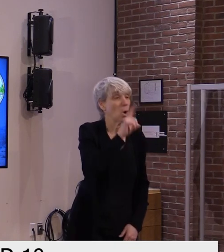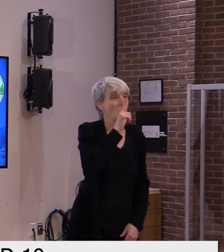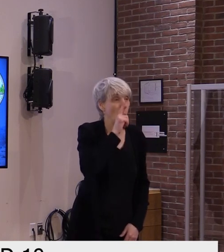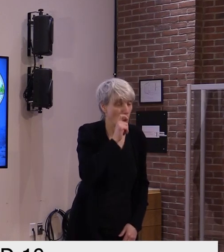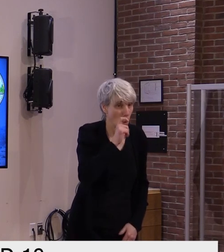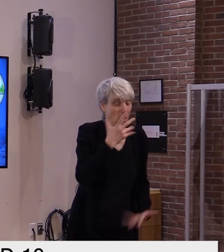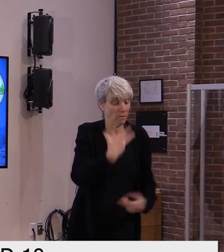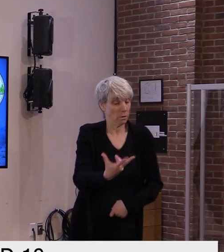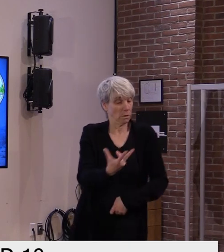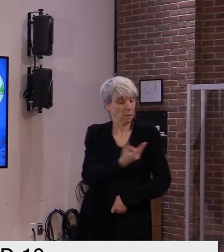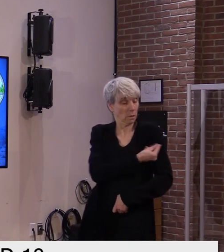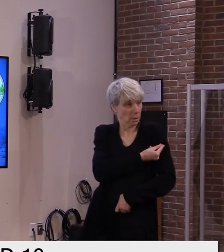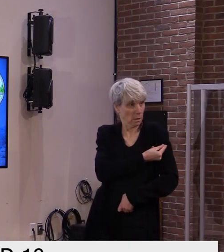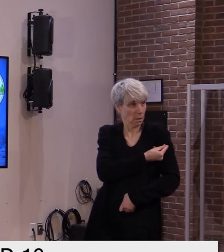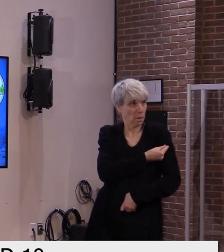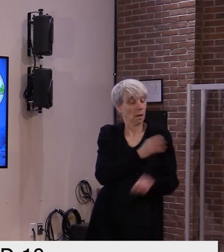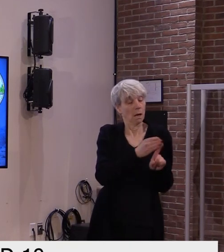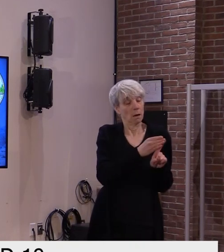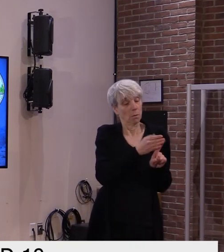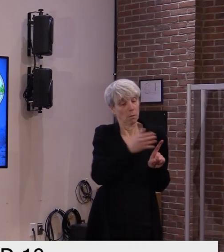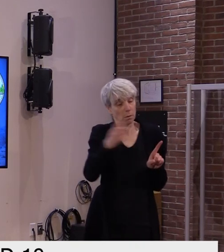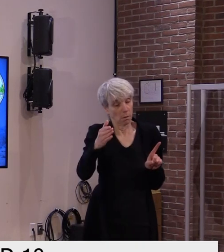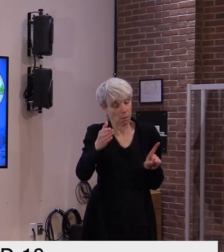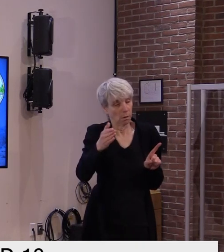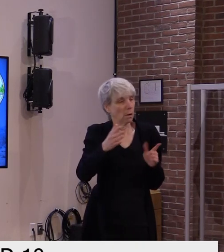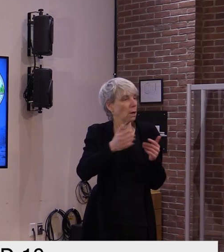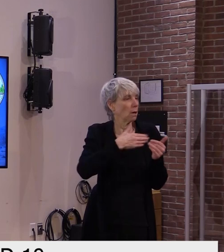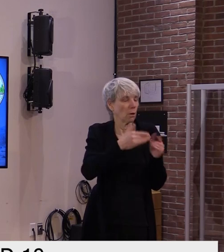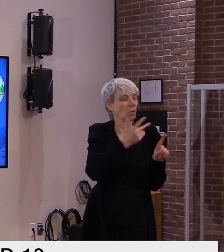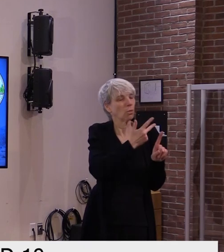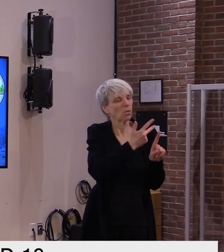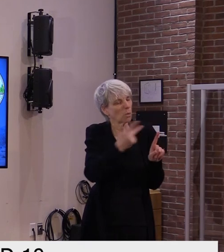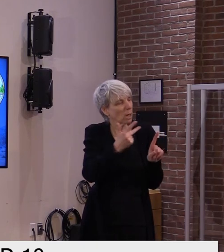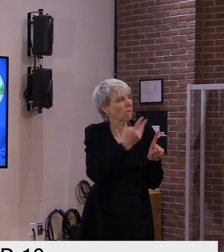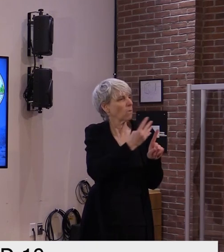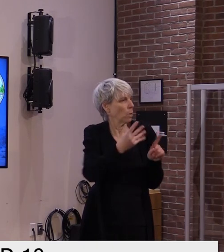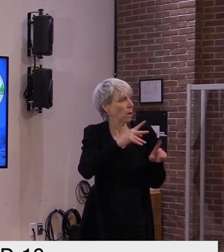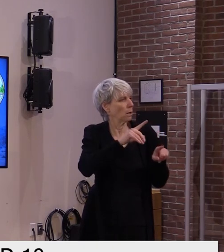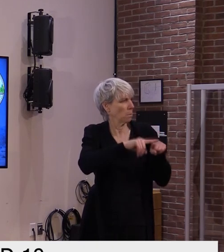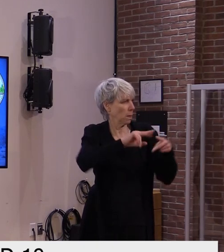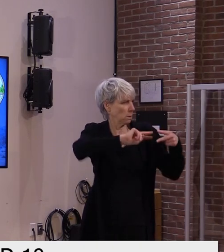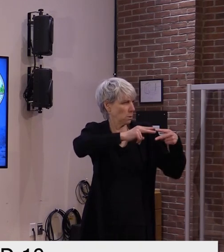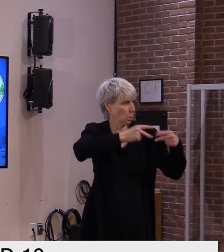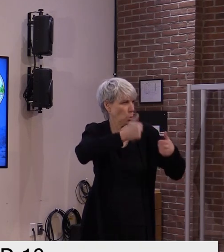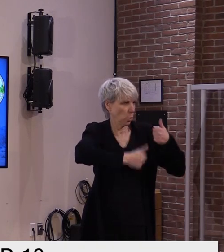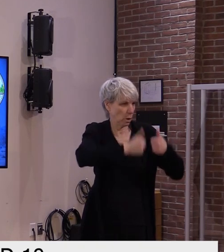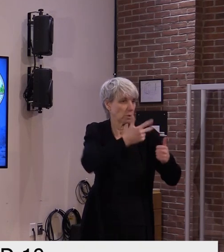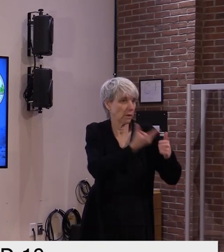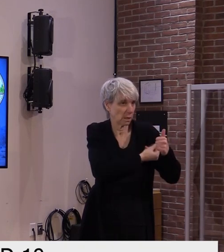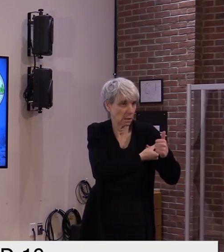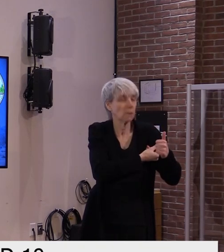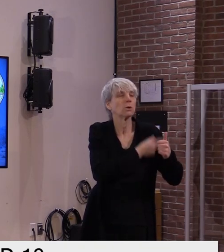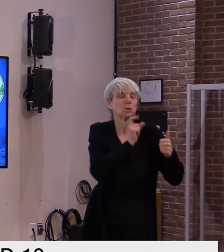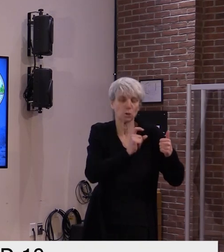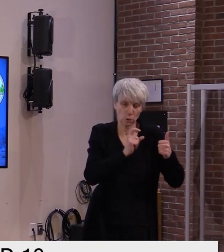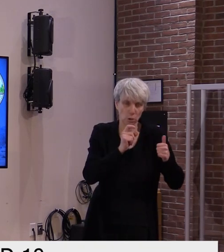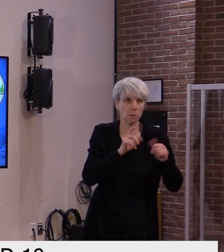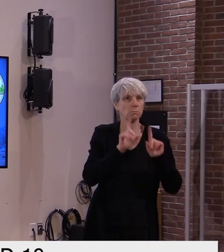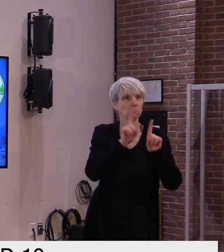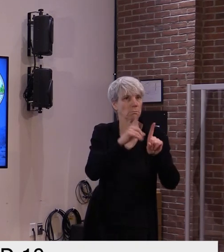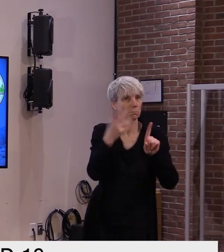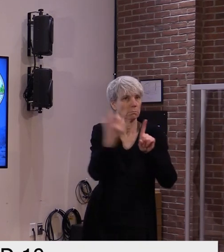is within the time frame to get their second dose. because it'll be more effective at that point.